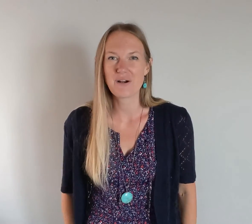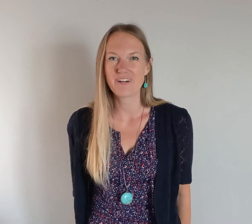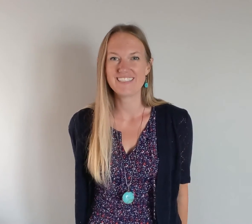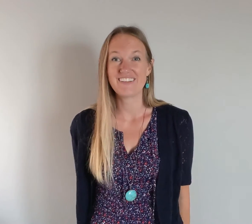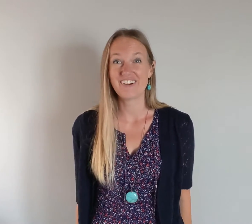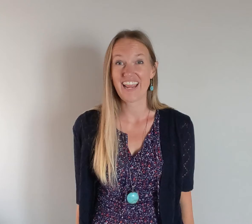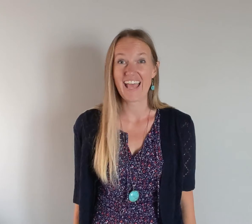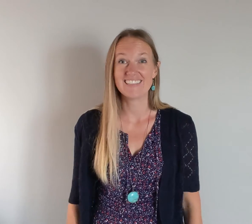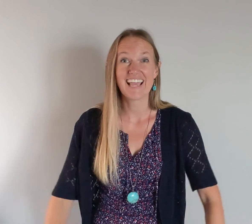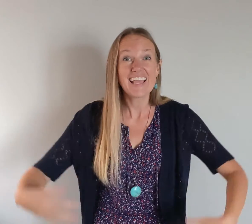our praise at the very end.